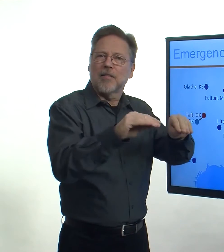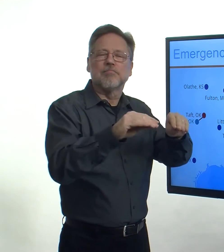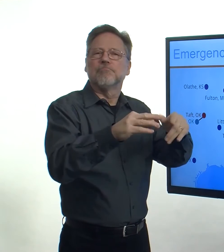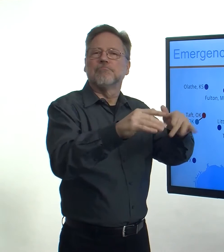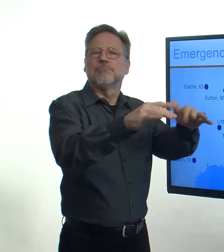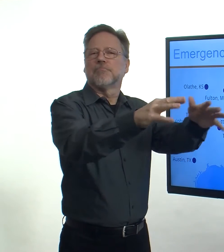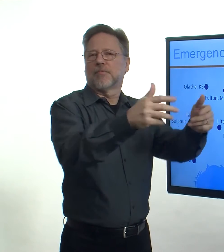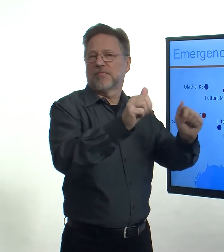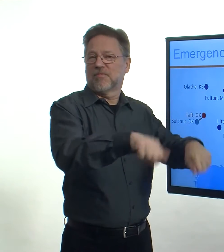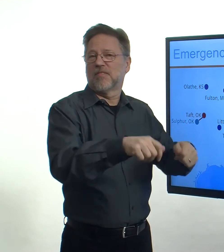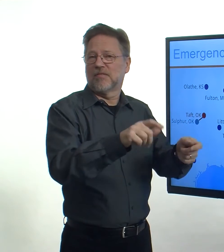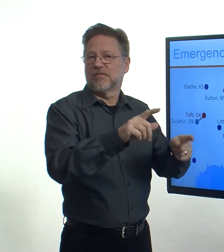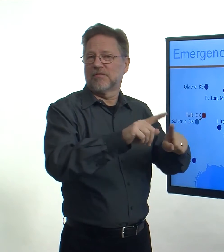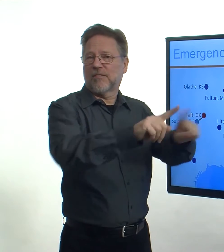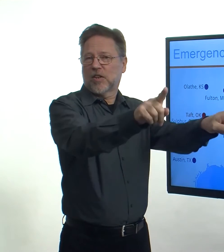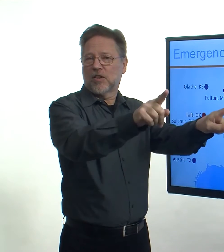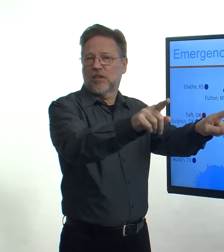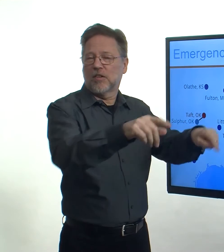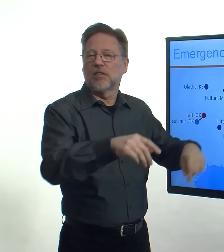time, evolving differently.